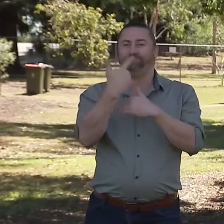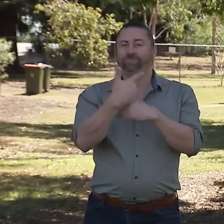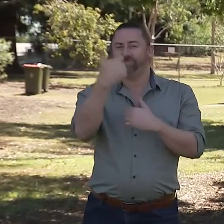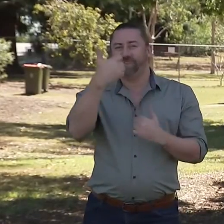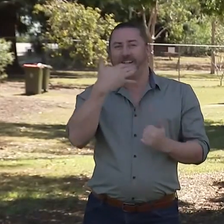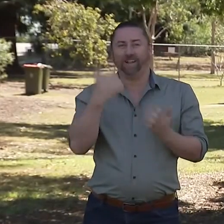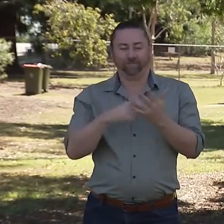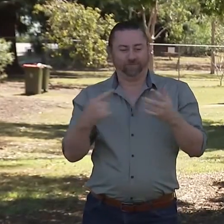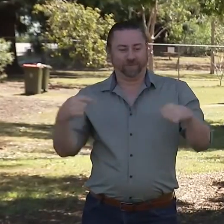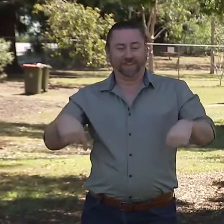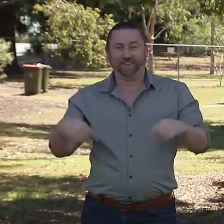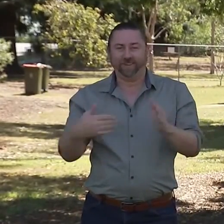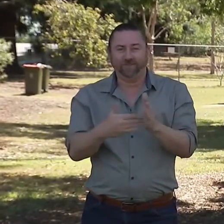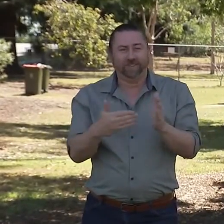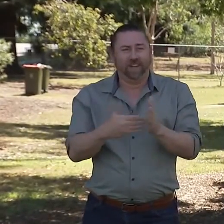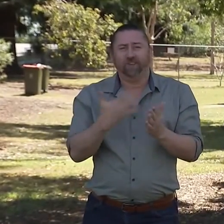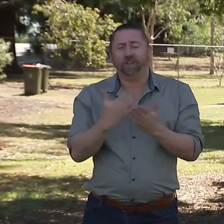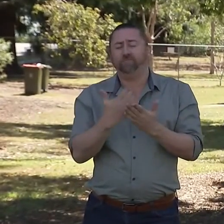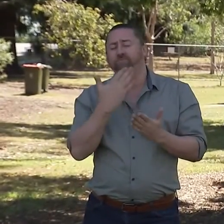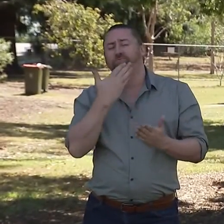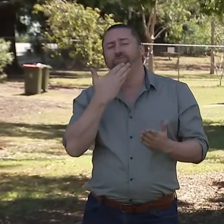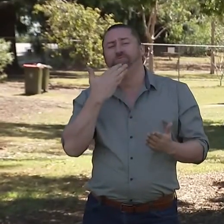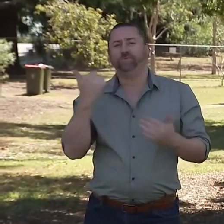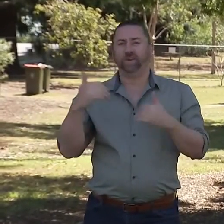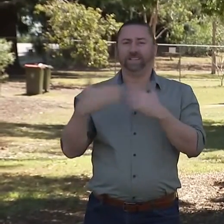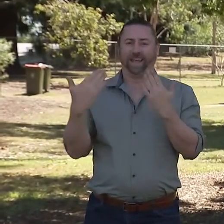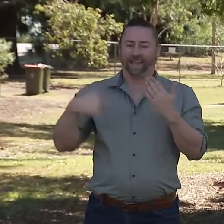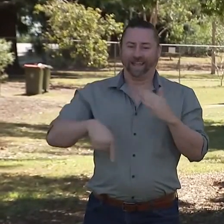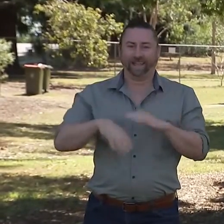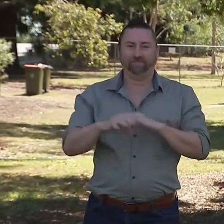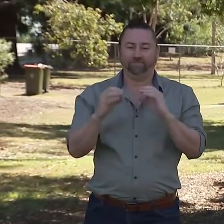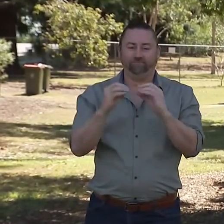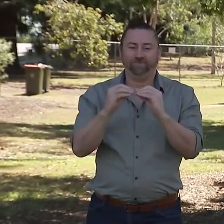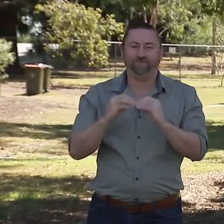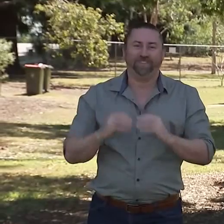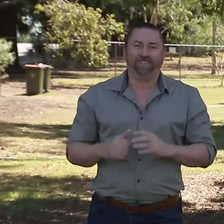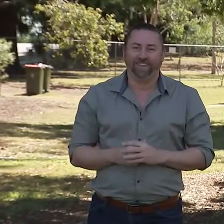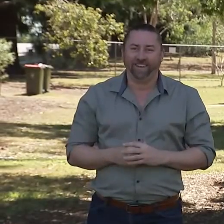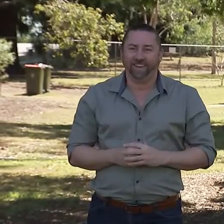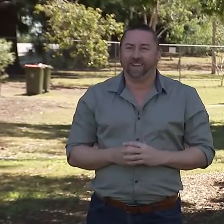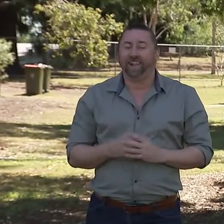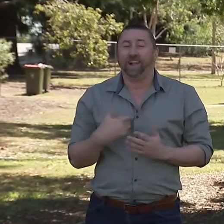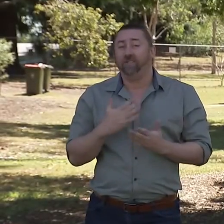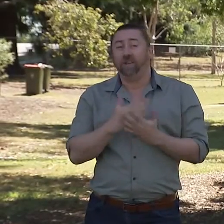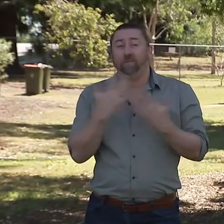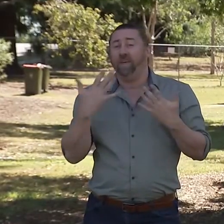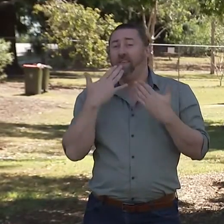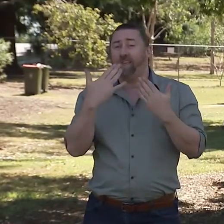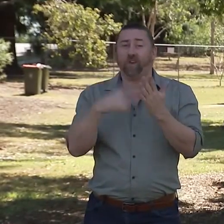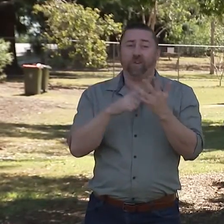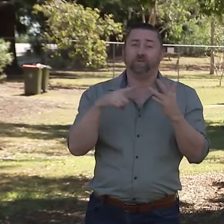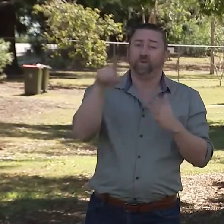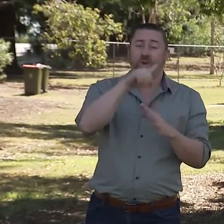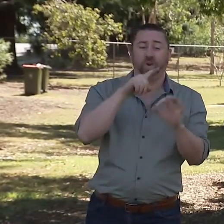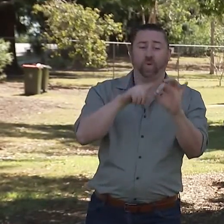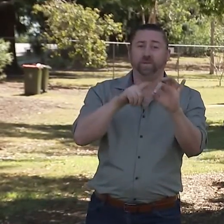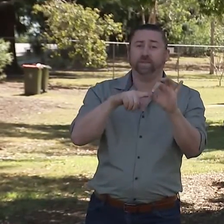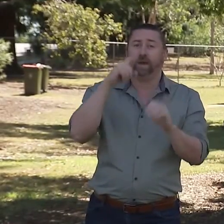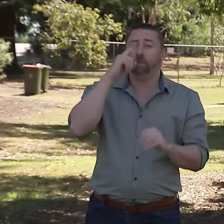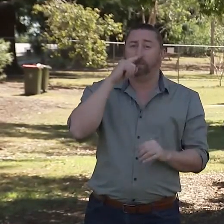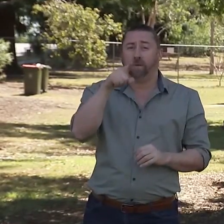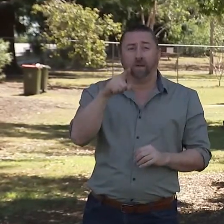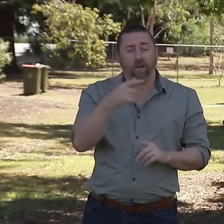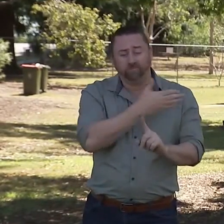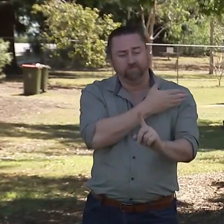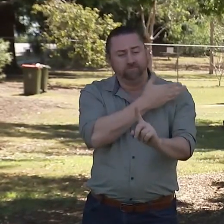with you today on this glorious Brisbane day. And can I say from the outset a big thank you to Queenslanders for the amazing work that you're